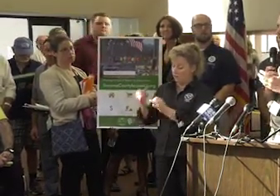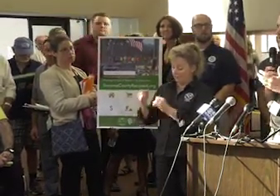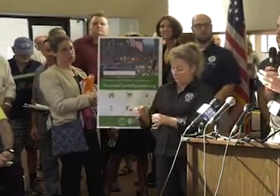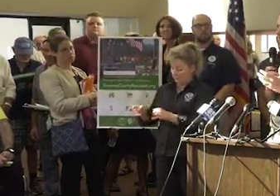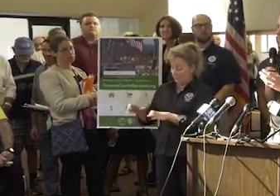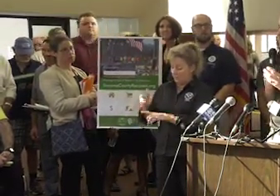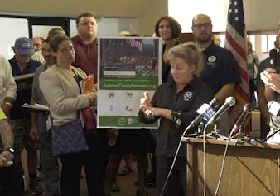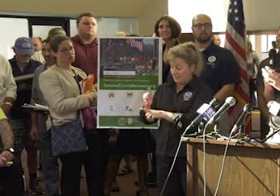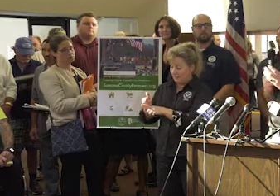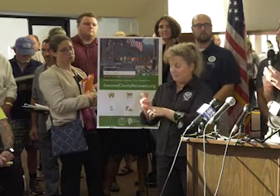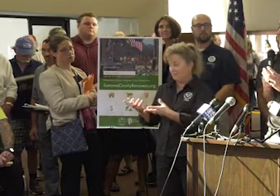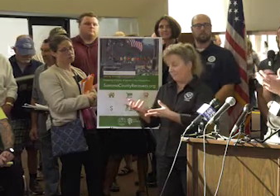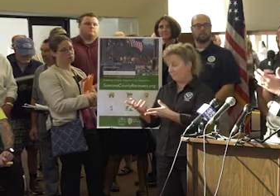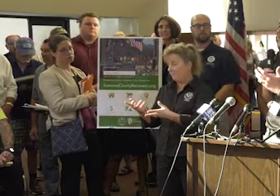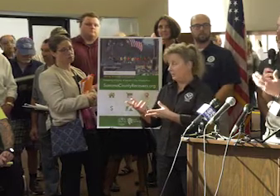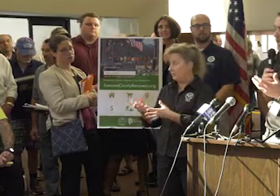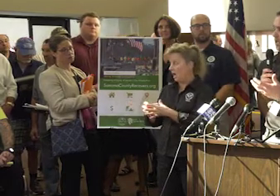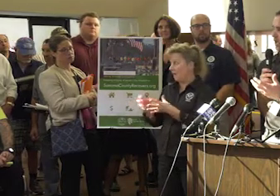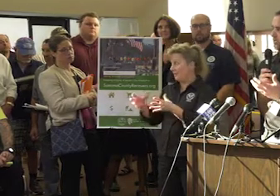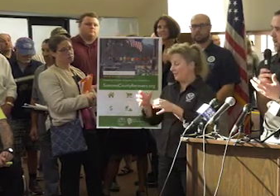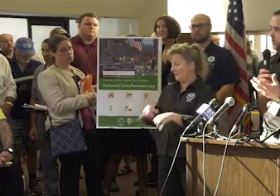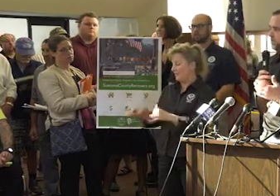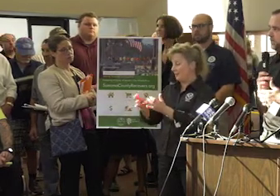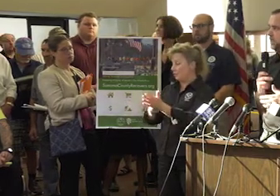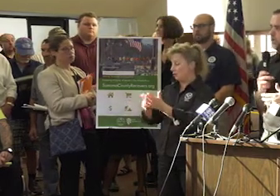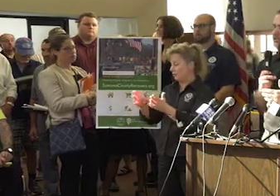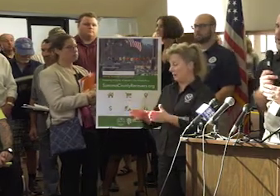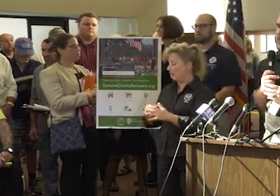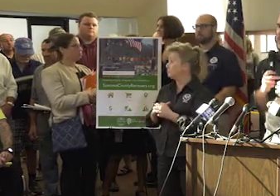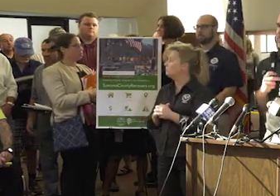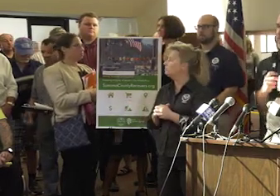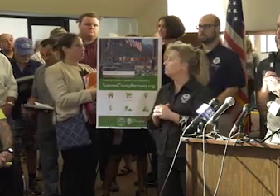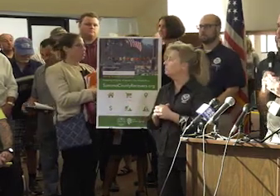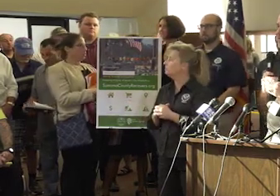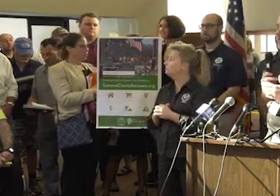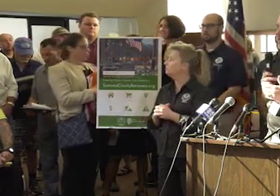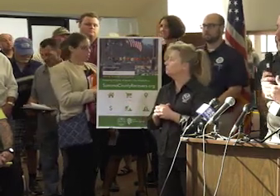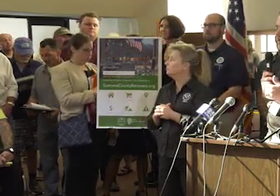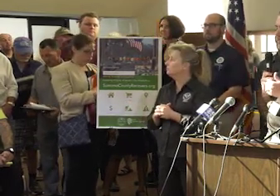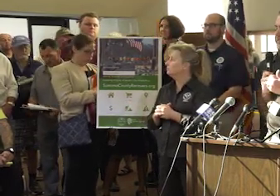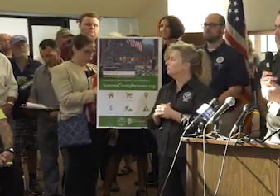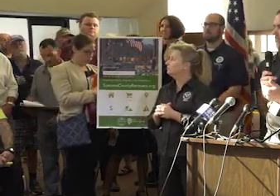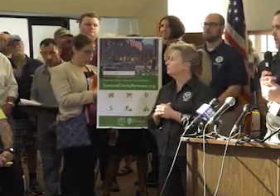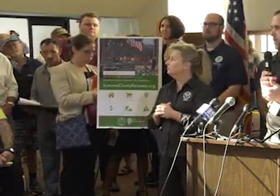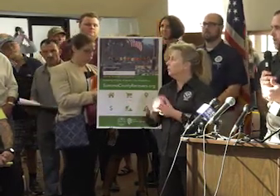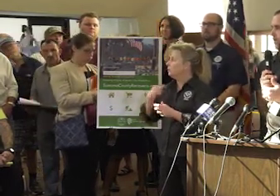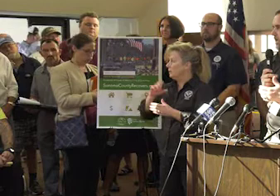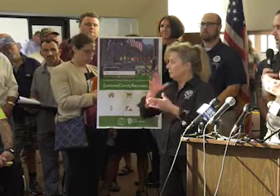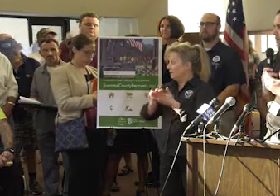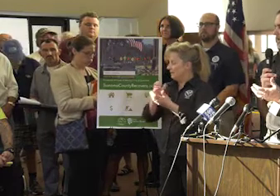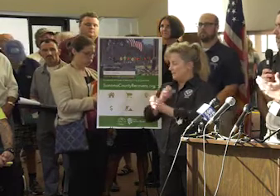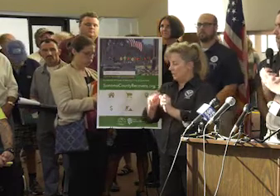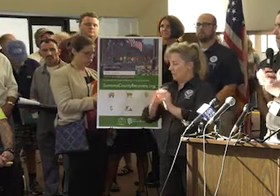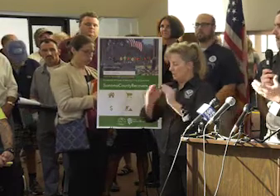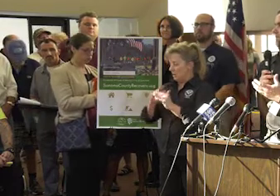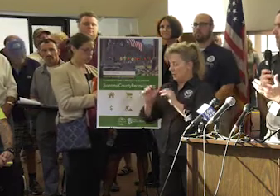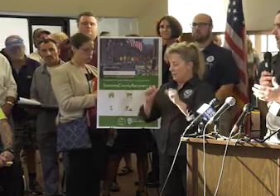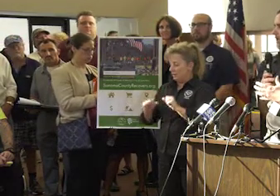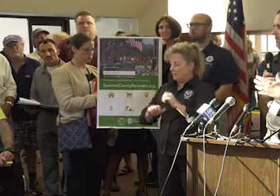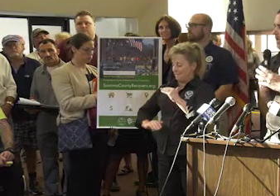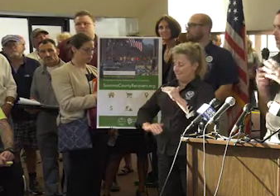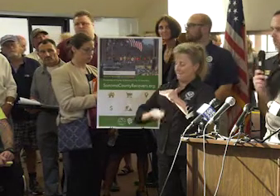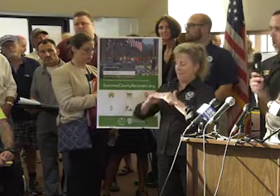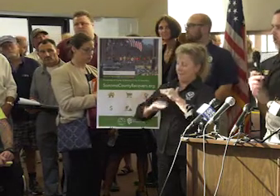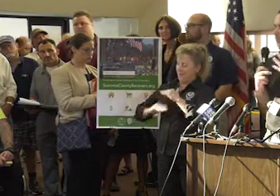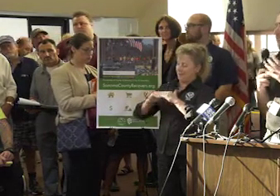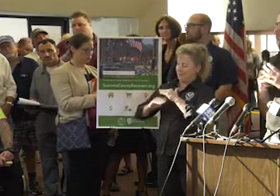individuals who do it themselves are probably going to be looking at a lot of those same contractors. So we believe that for the safety of the community and the ability to